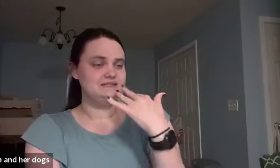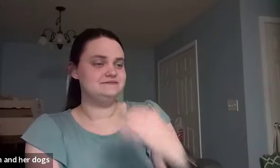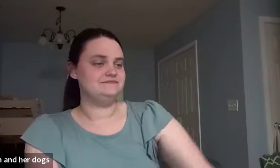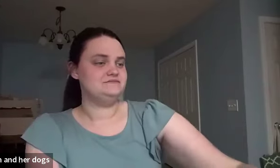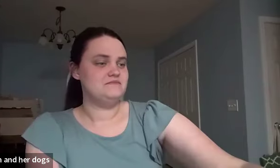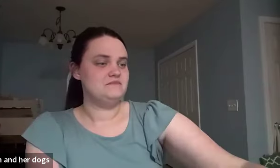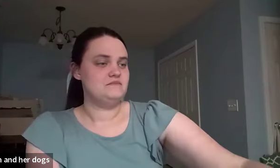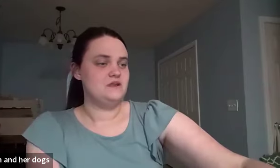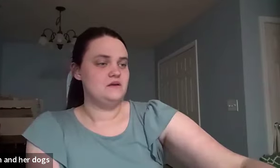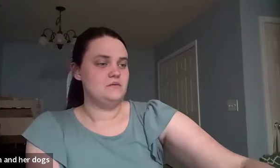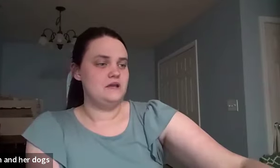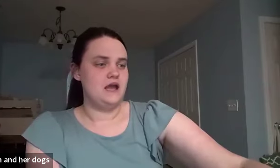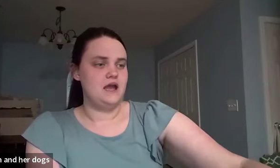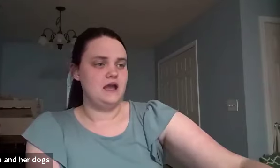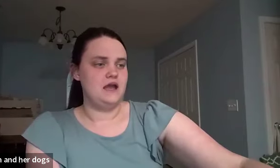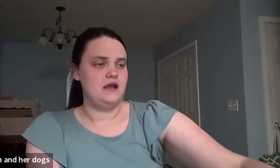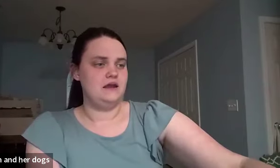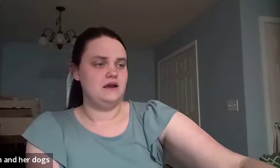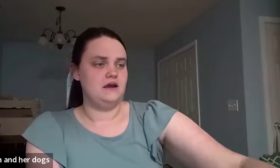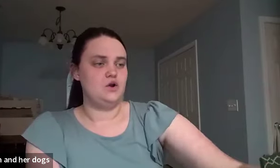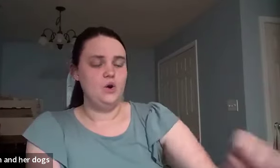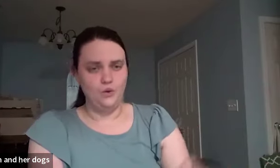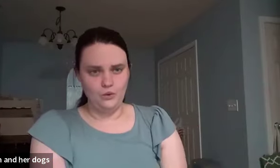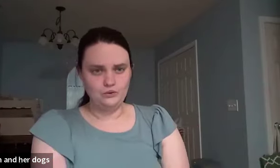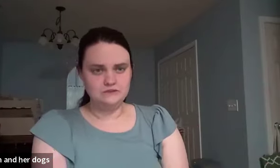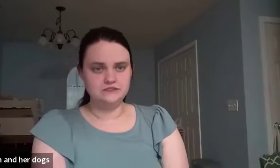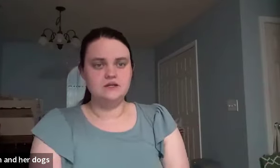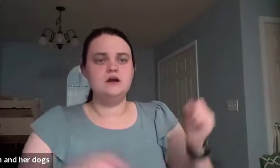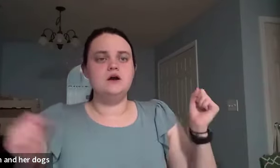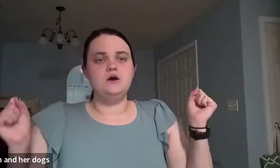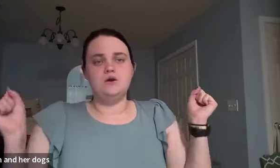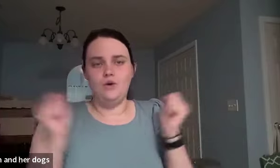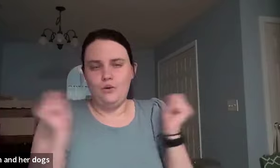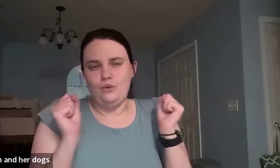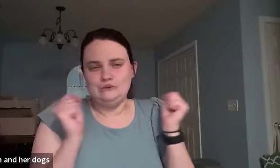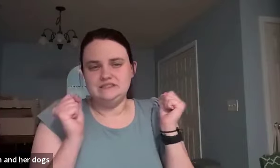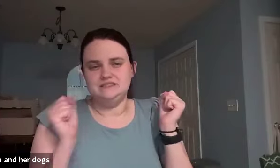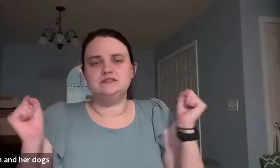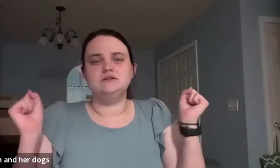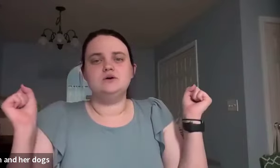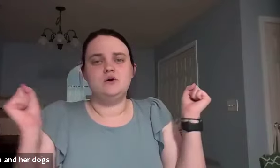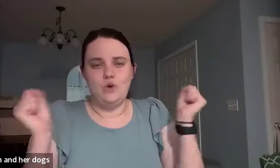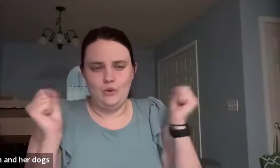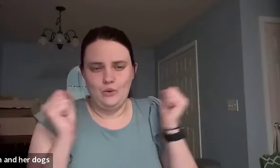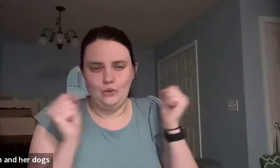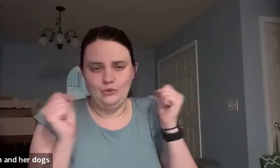Spicy. We had cold, cold,